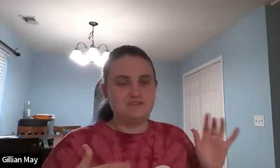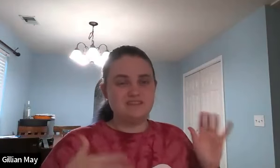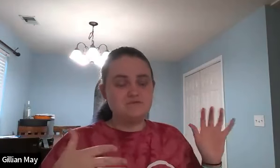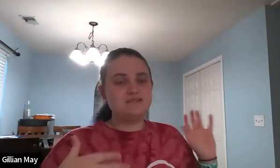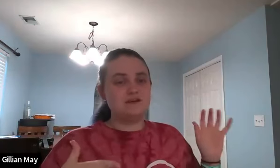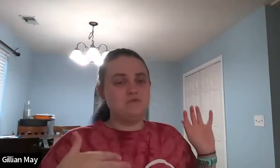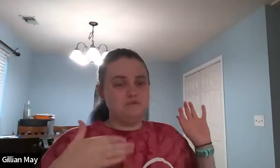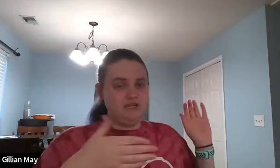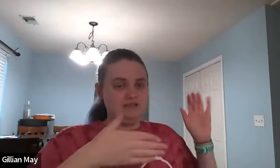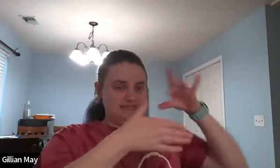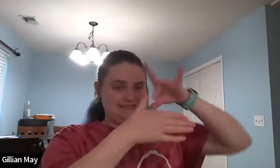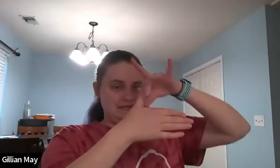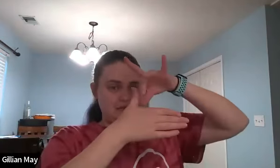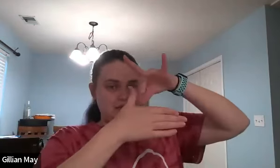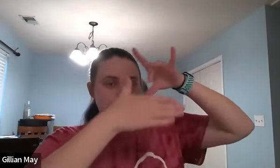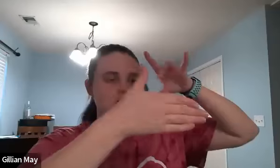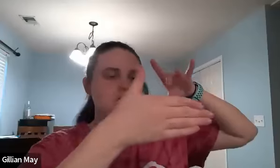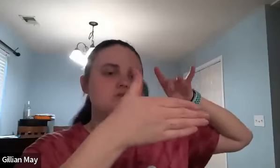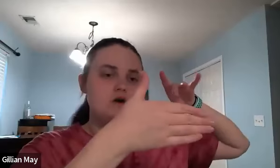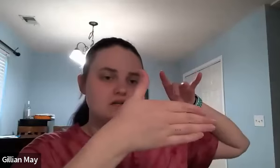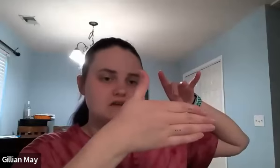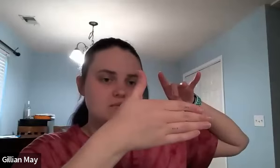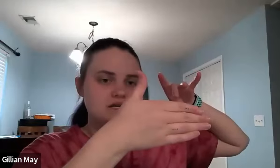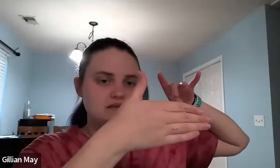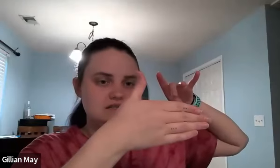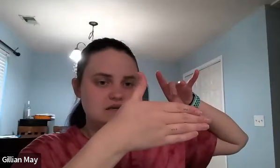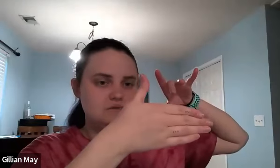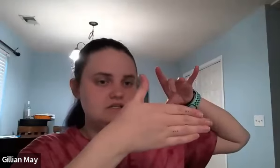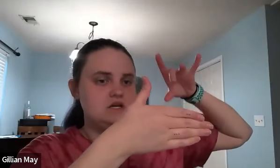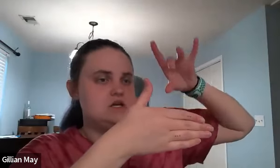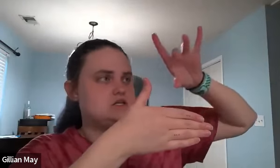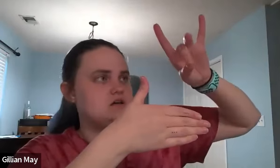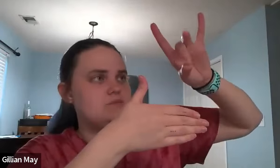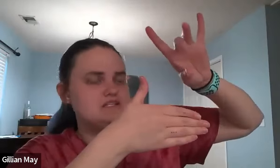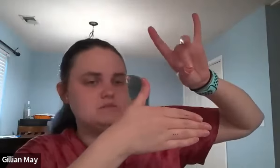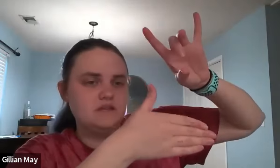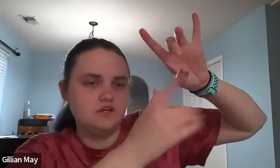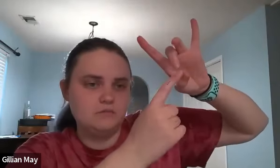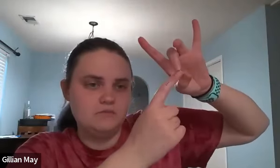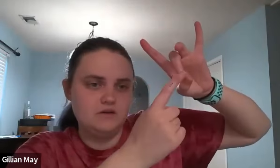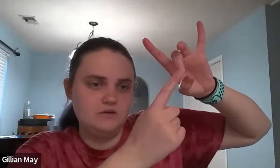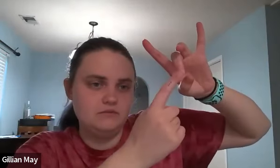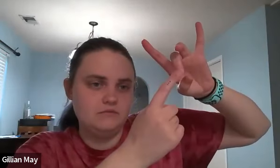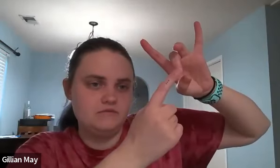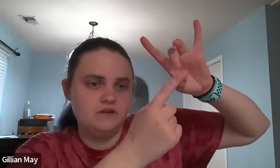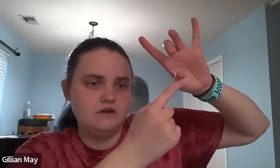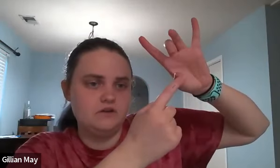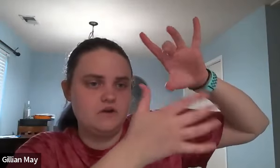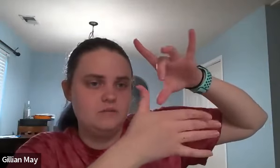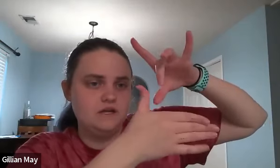so the sign for itself of meat is going to be your non-dominant is sideways. Dominant is going to be like your middle finger and your thumb, and you're